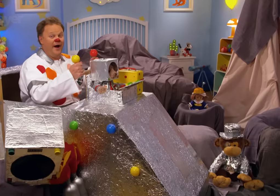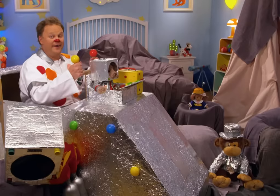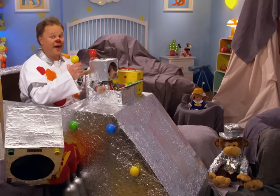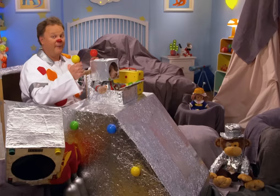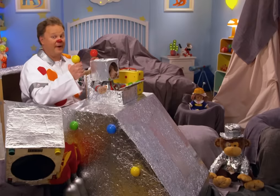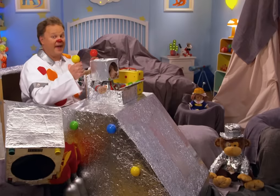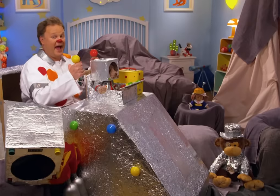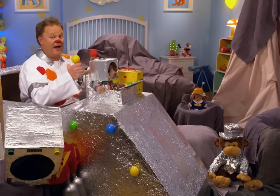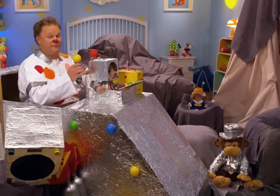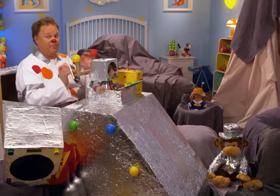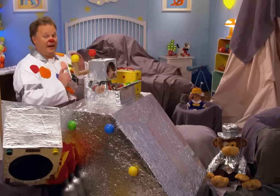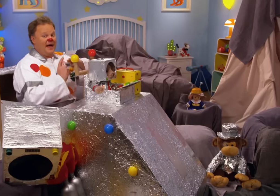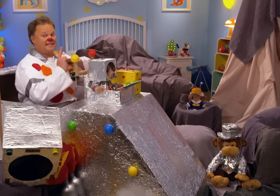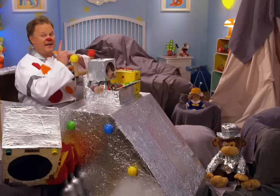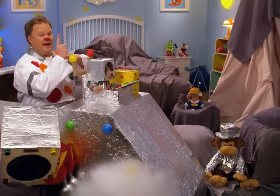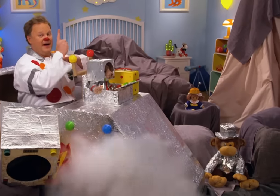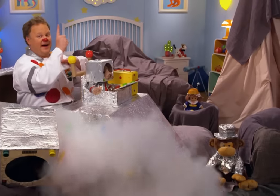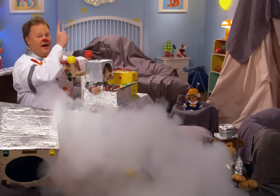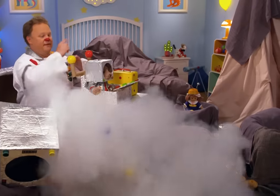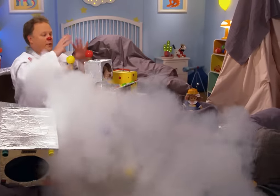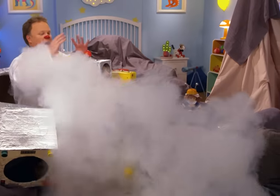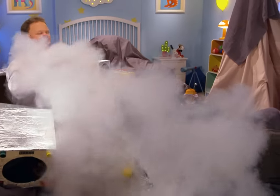Five, four, three, two, one. We have blast off!